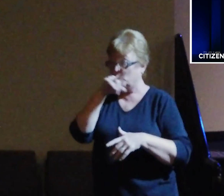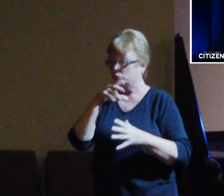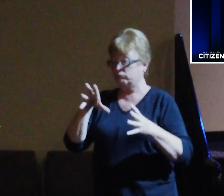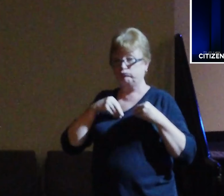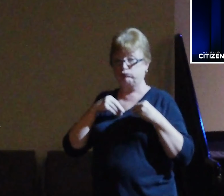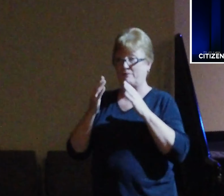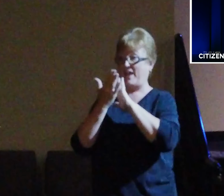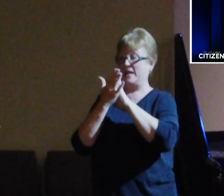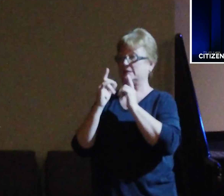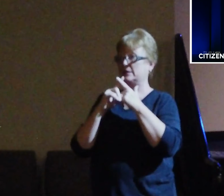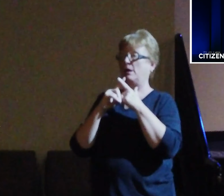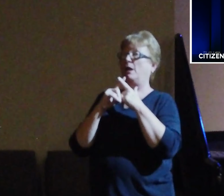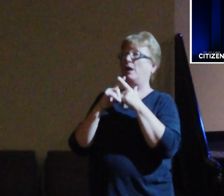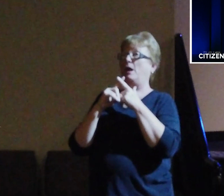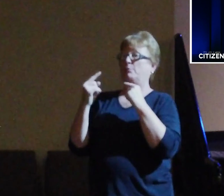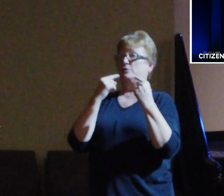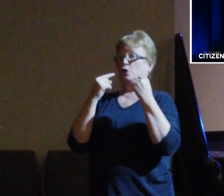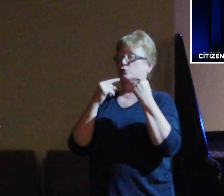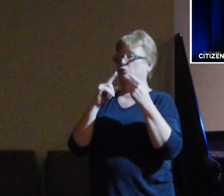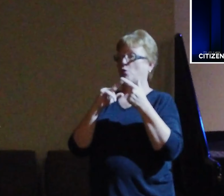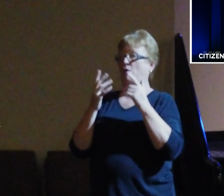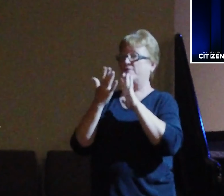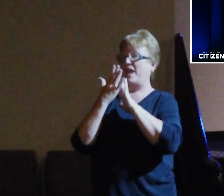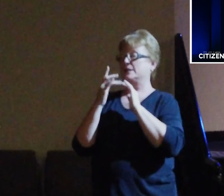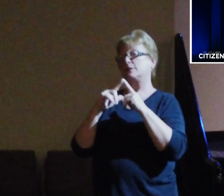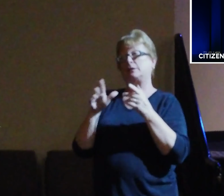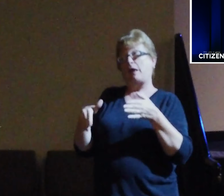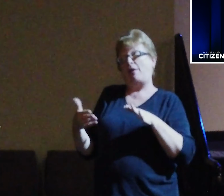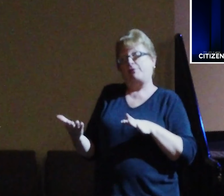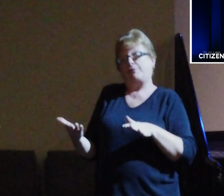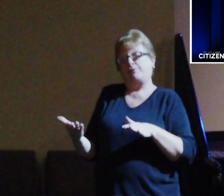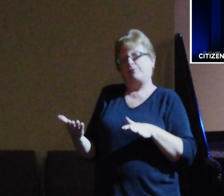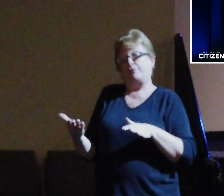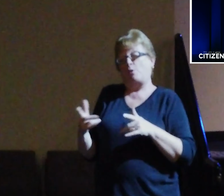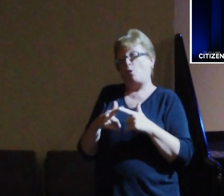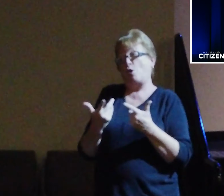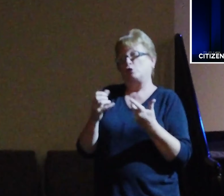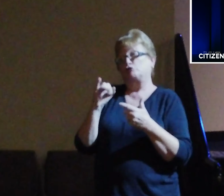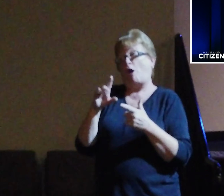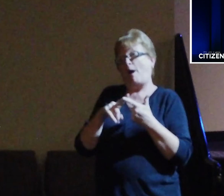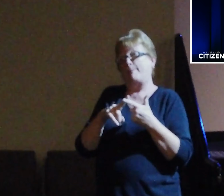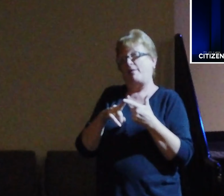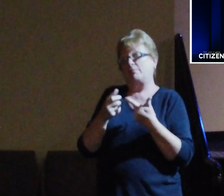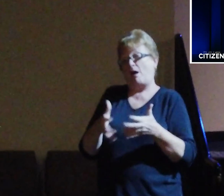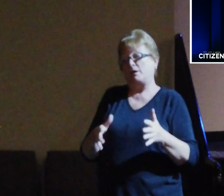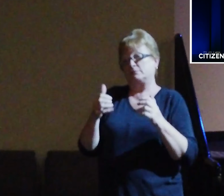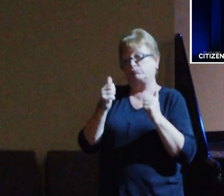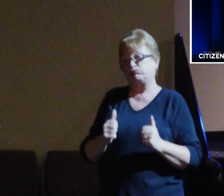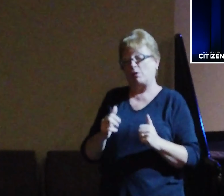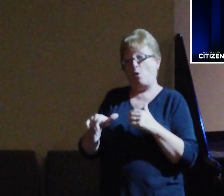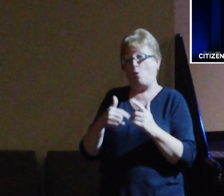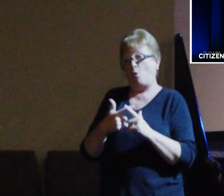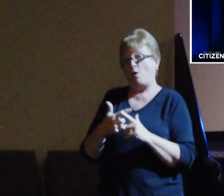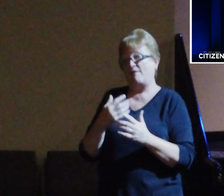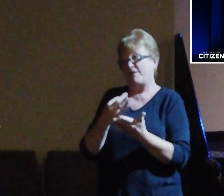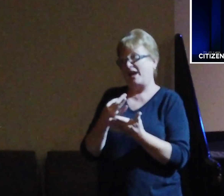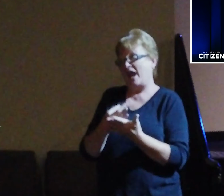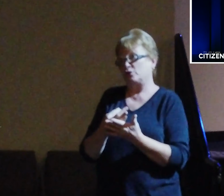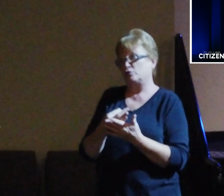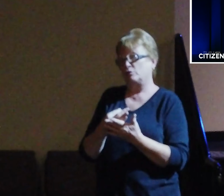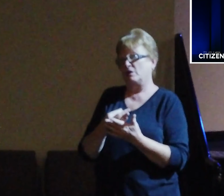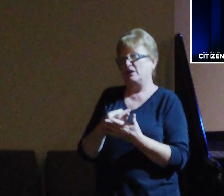death, or merely public humiliation or mistreatment, or a job loss or financial distress, for